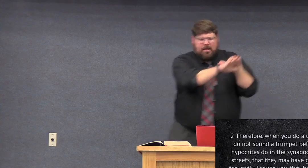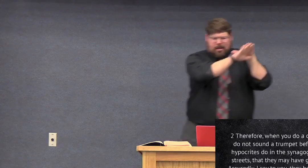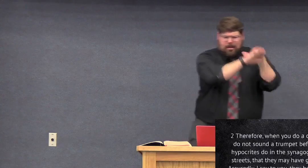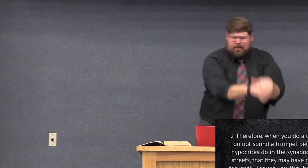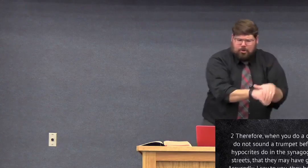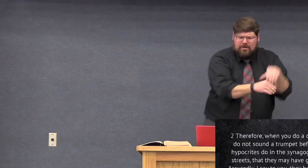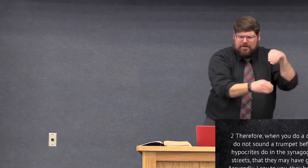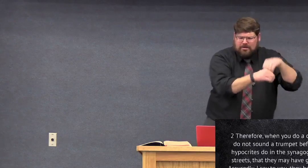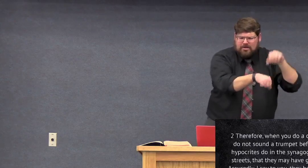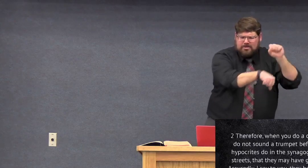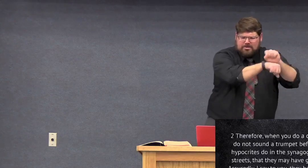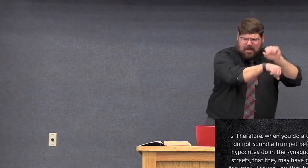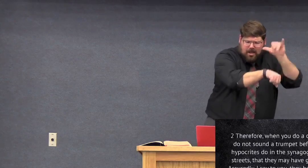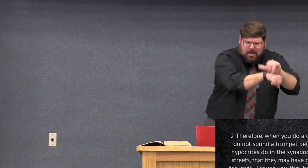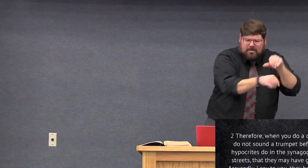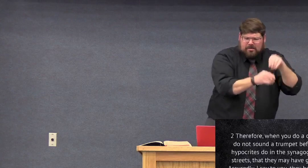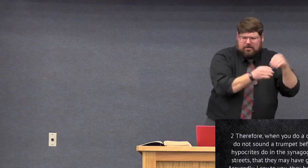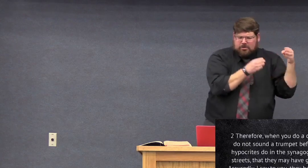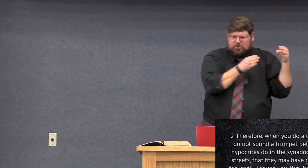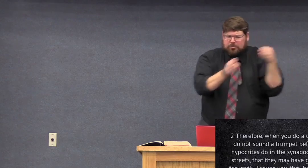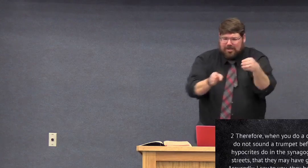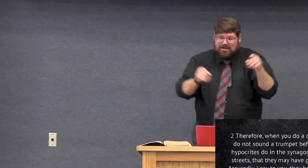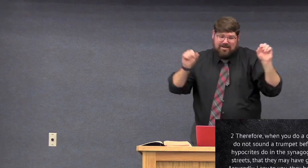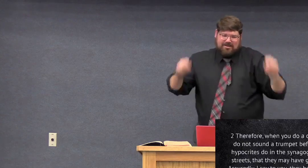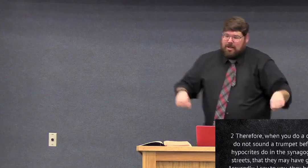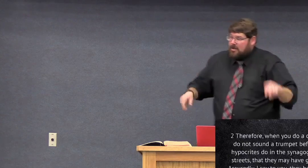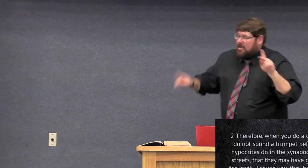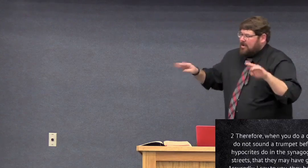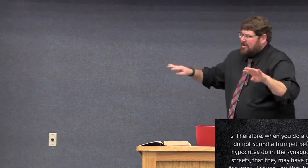hypocrites do in the synagogues and in the streets, so that